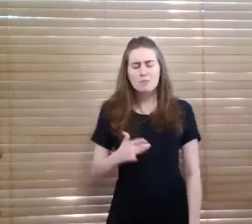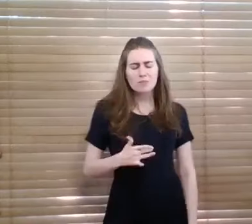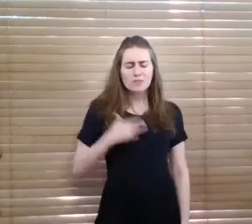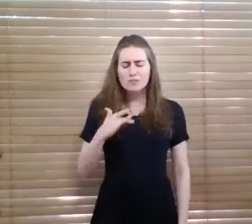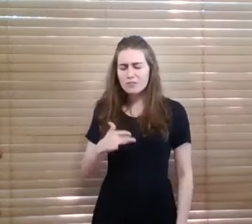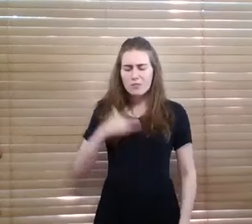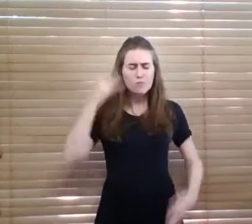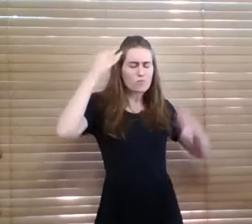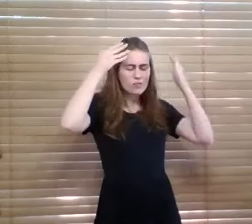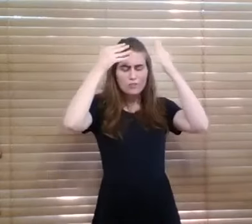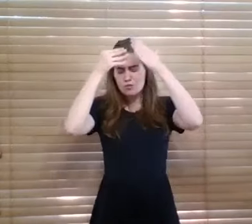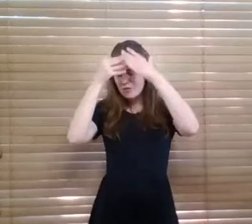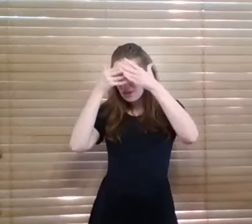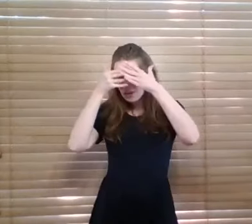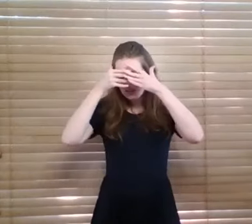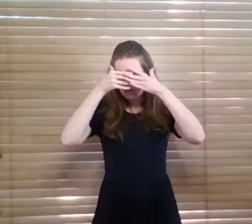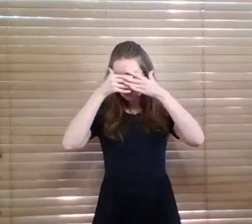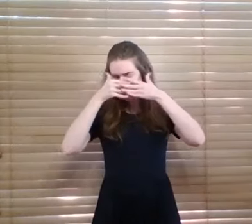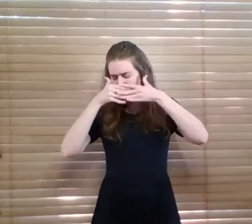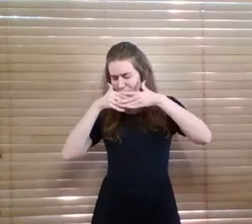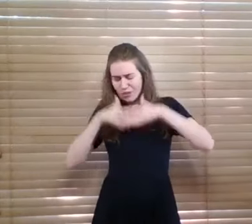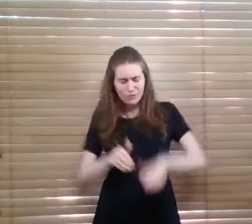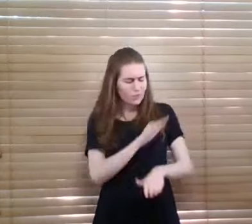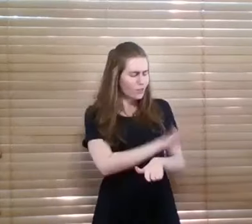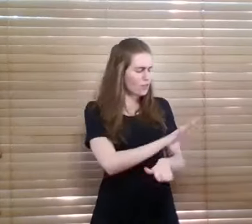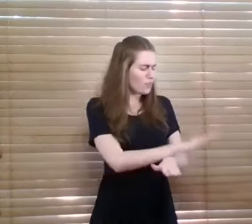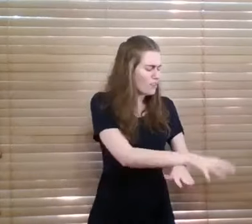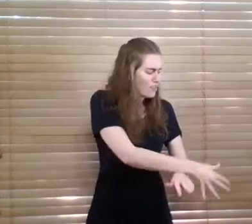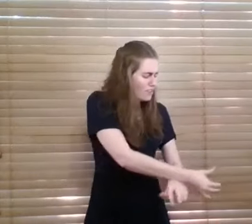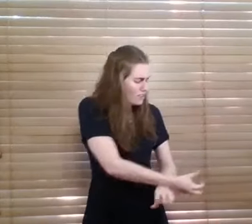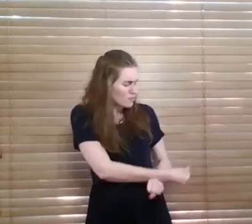now. My shame was a ransom, be faithful to